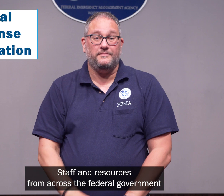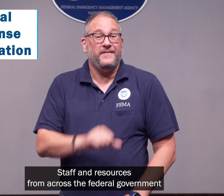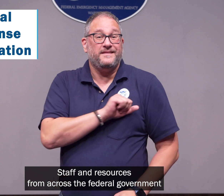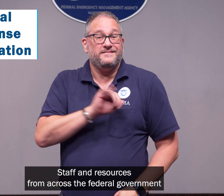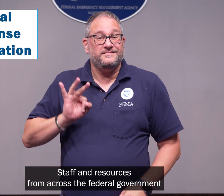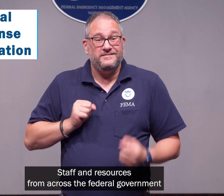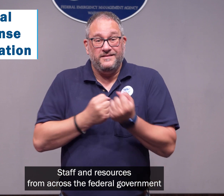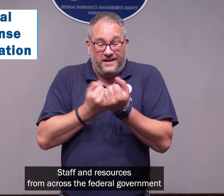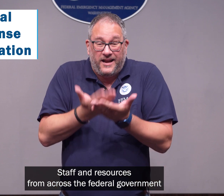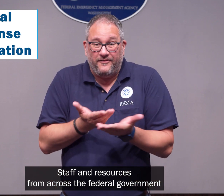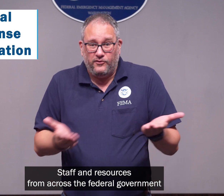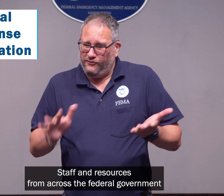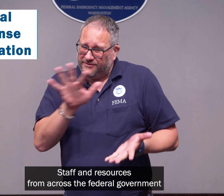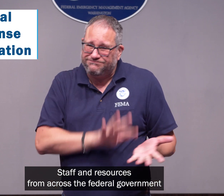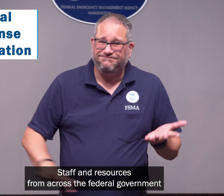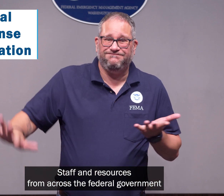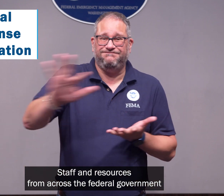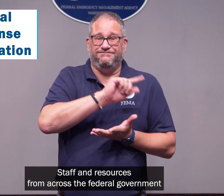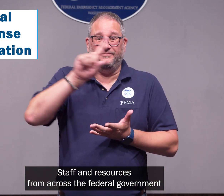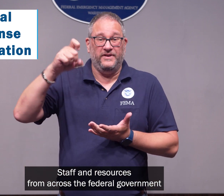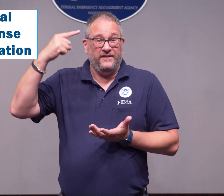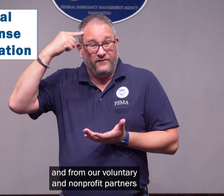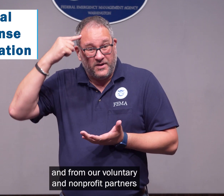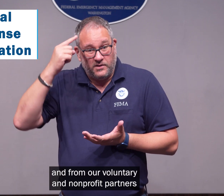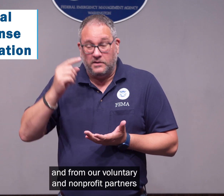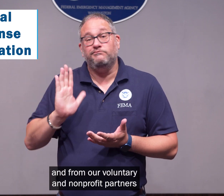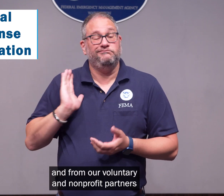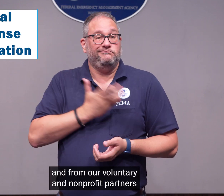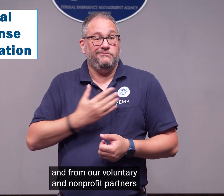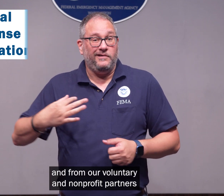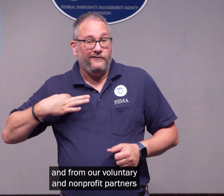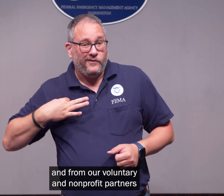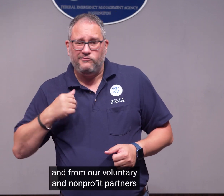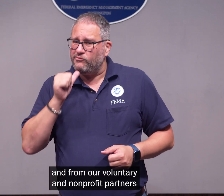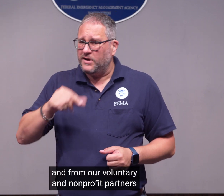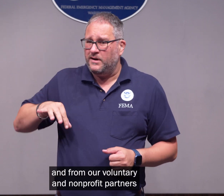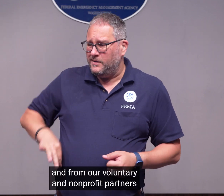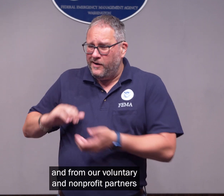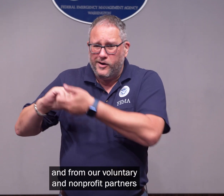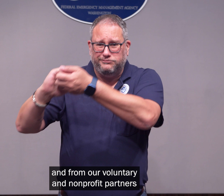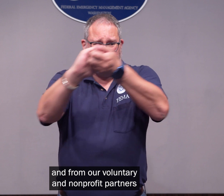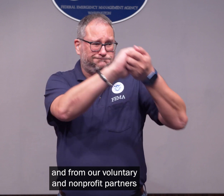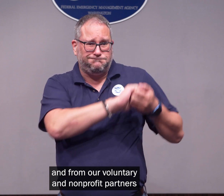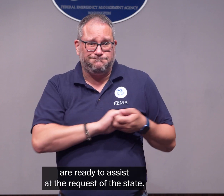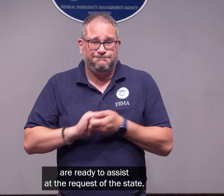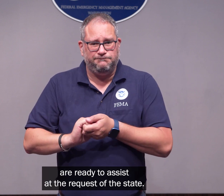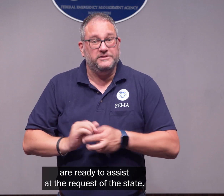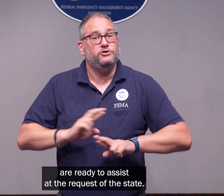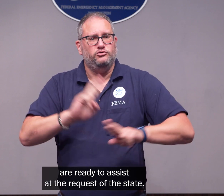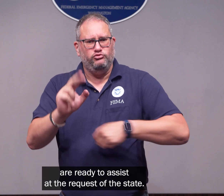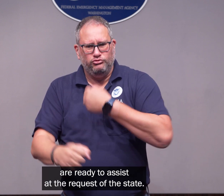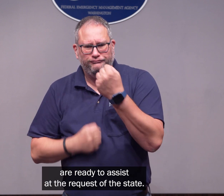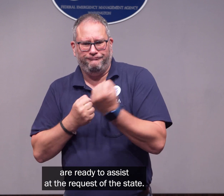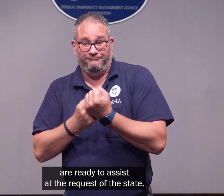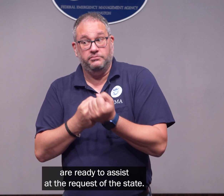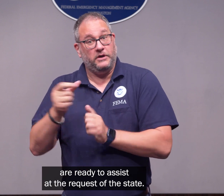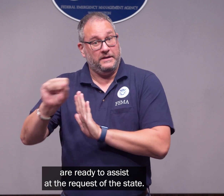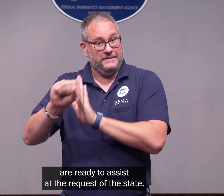Staff and resources from across the federal government and from our voluntary and nonprofit partners are ready to assist at the request